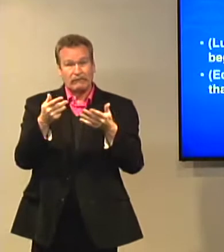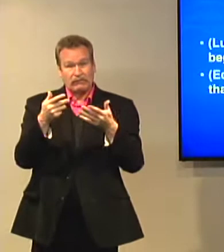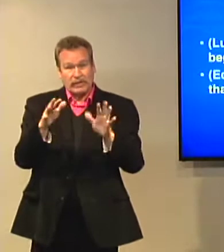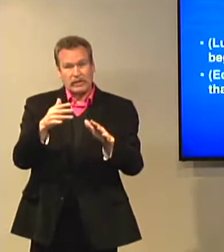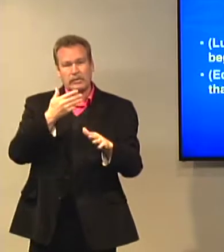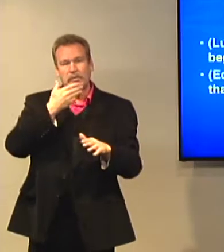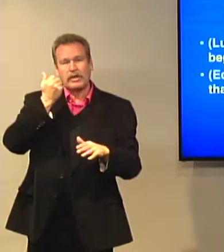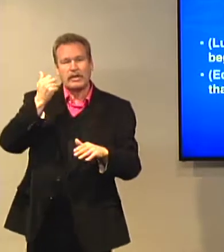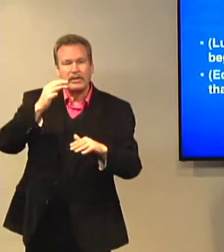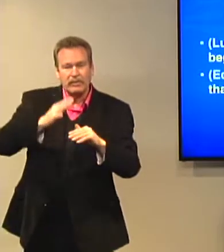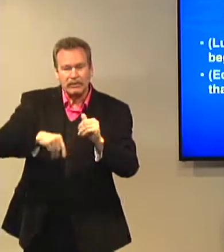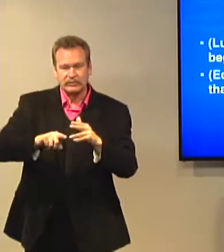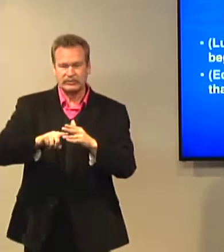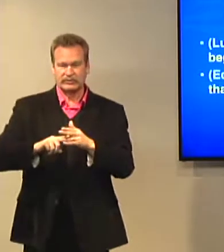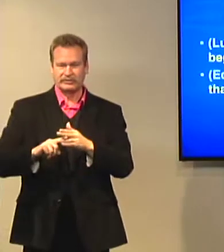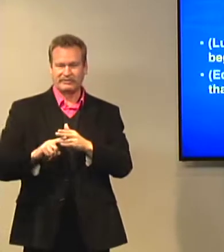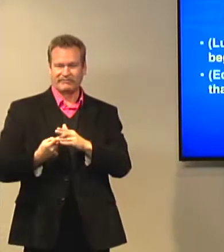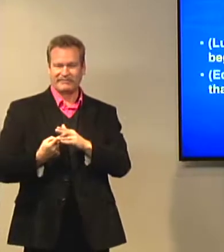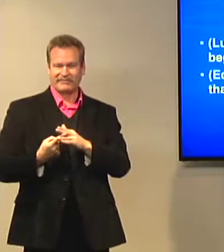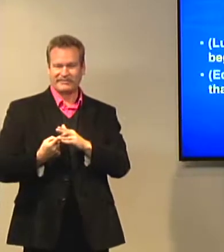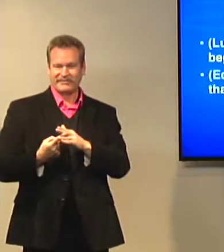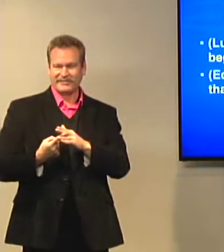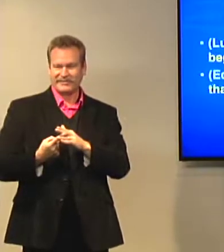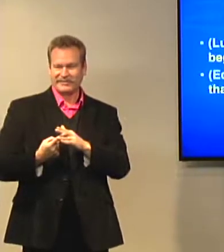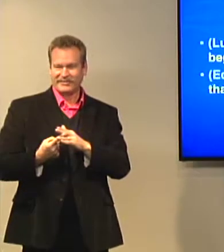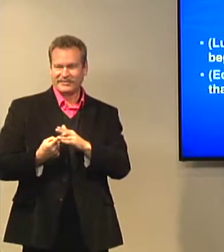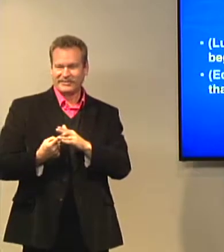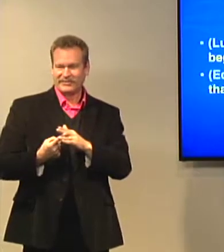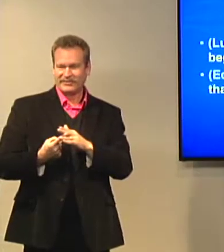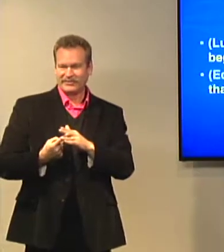about, in chapter 7, verse 8, it says, finishing is better than starting.